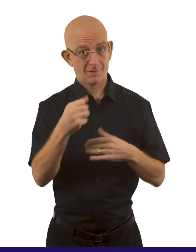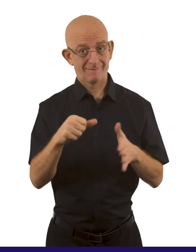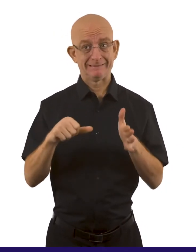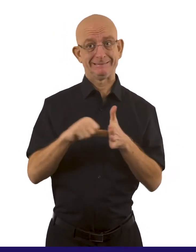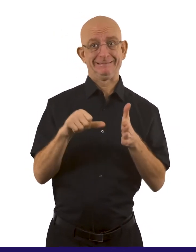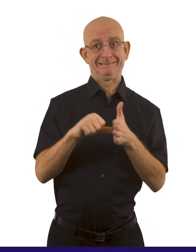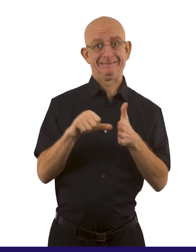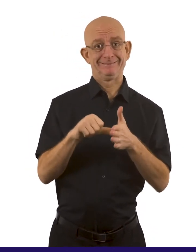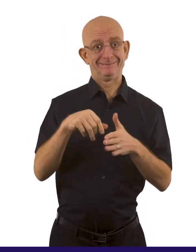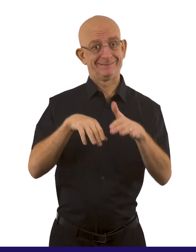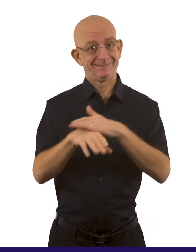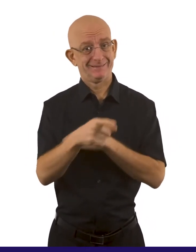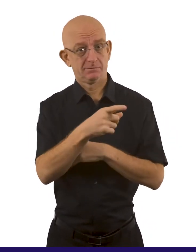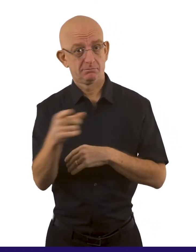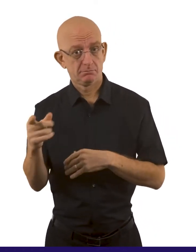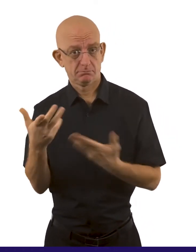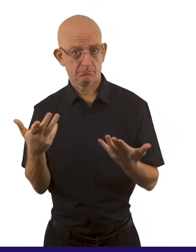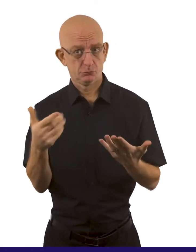expected to use, close brackets?